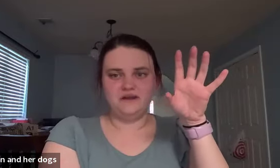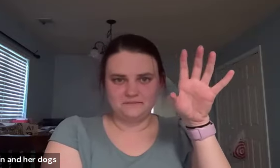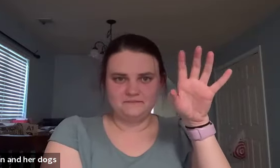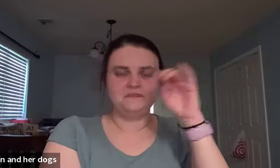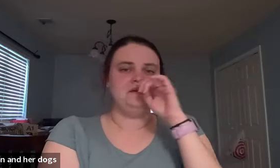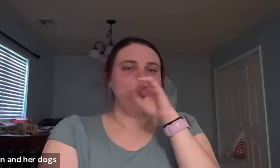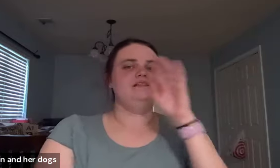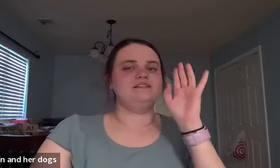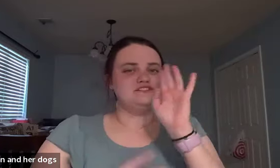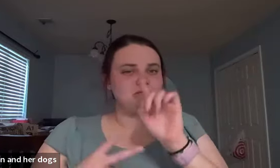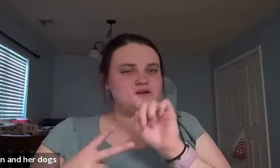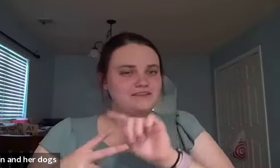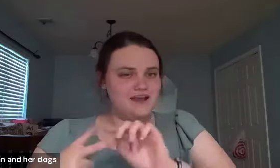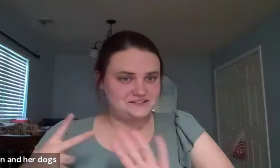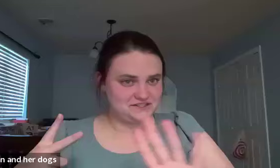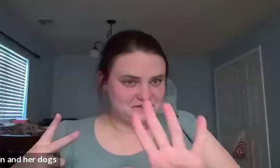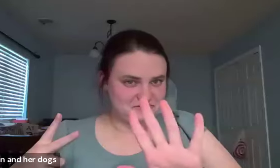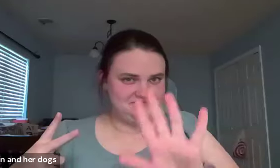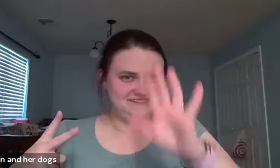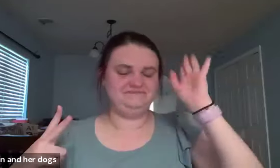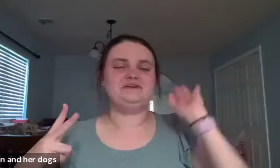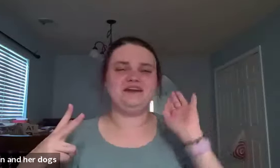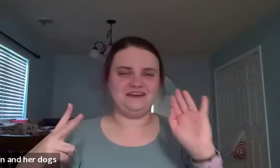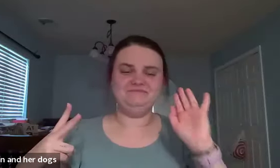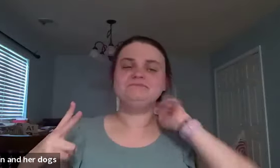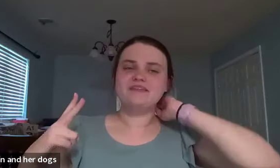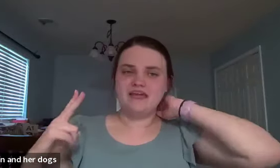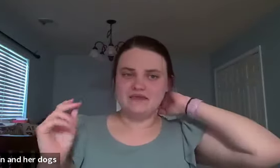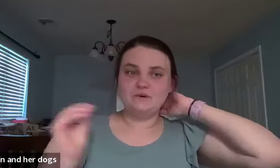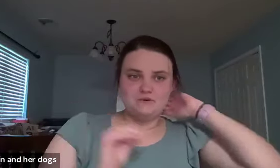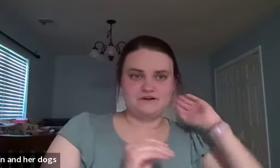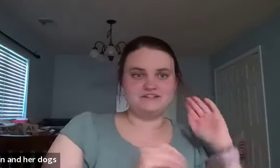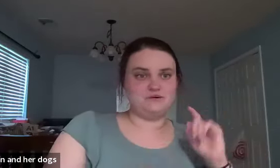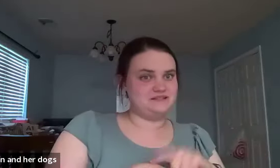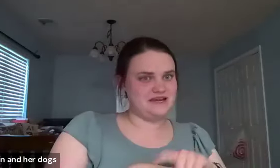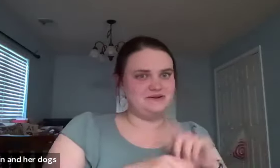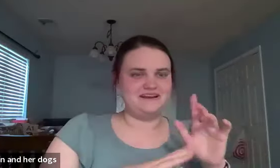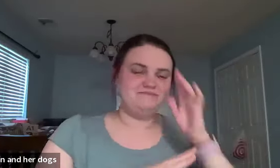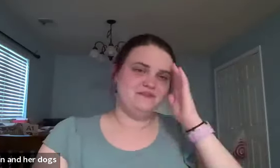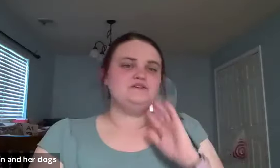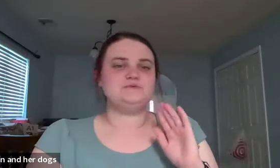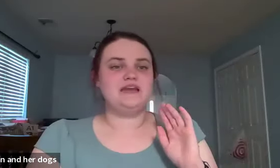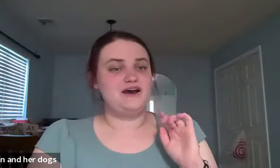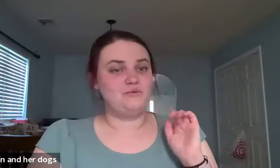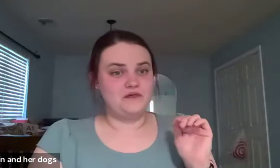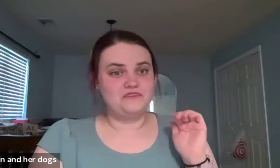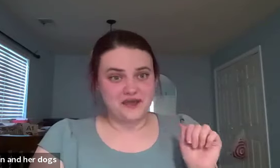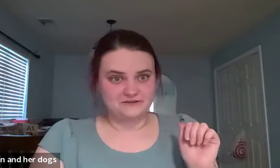Okay. Let's do our last two. Okay. And then we'll move on to our time. All right. So we have